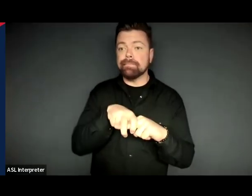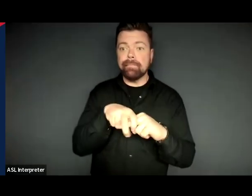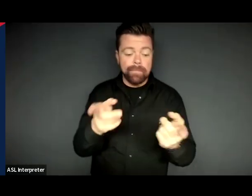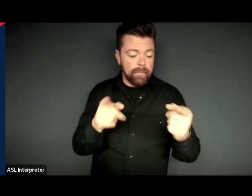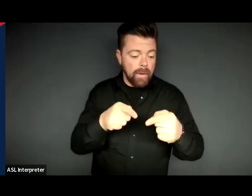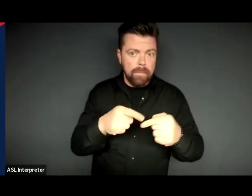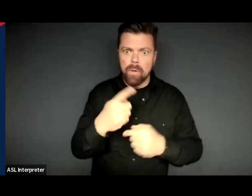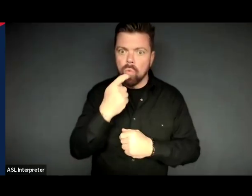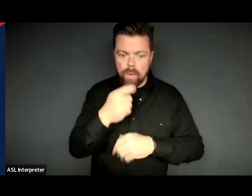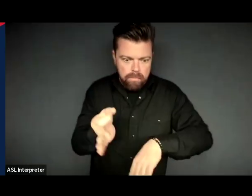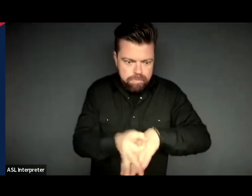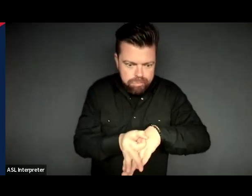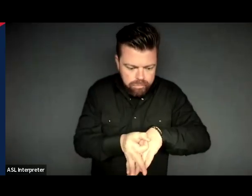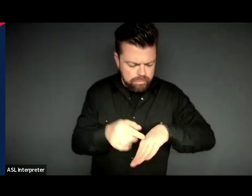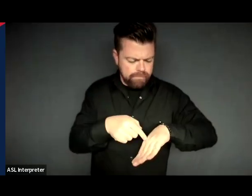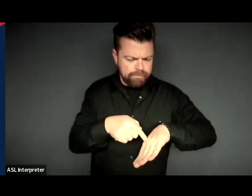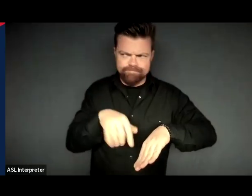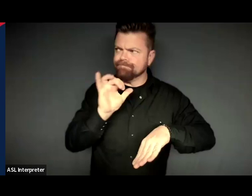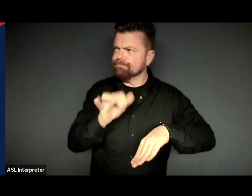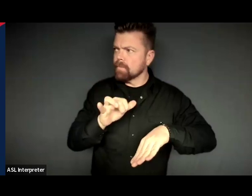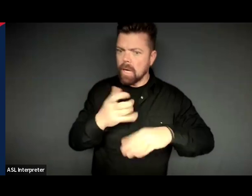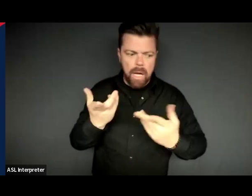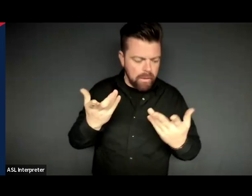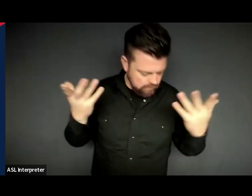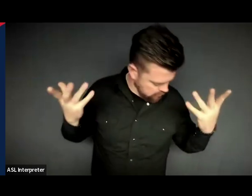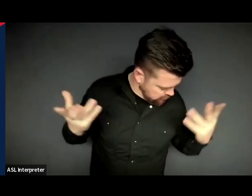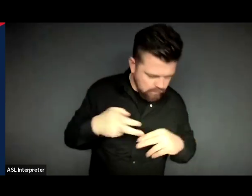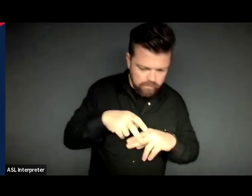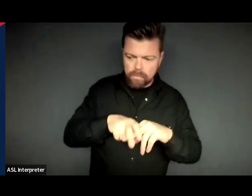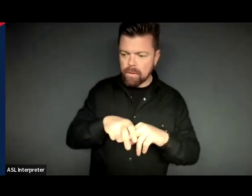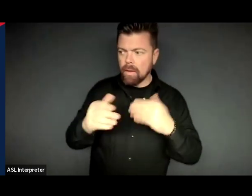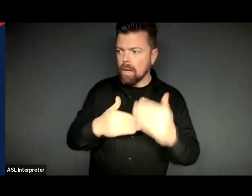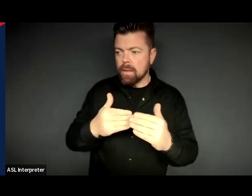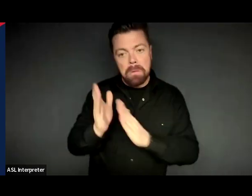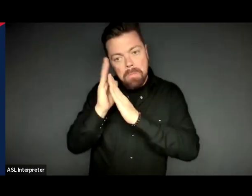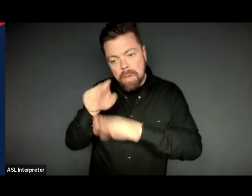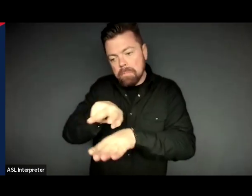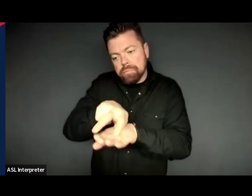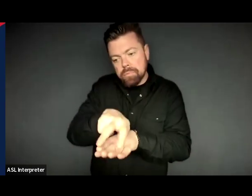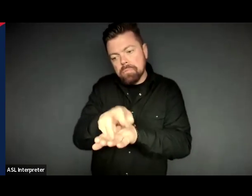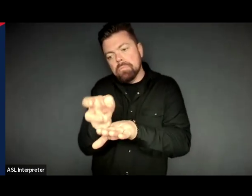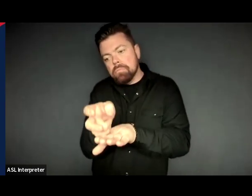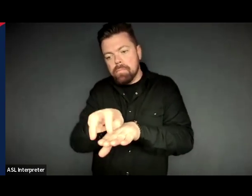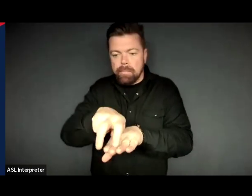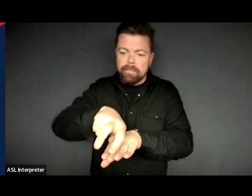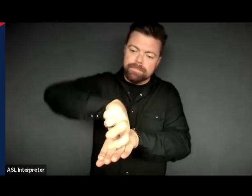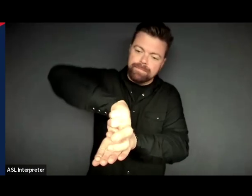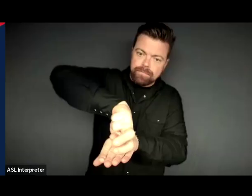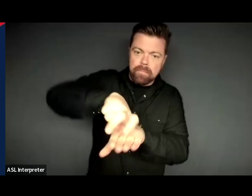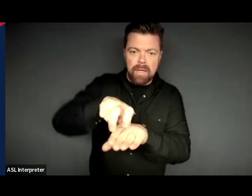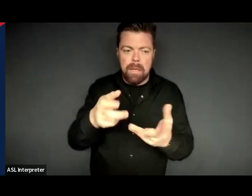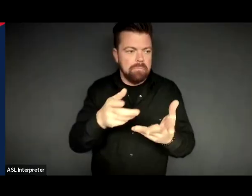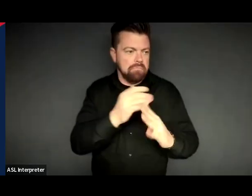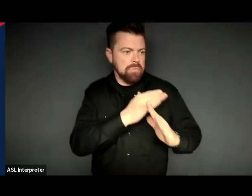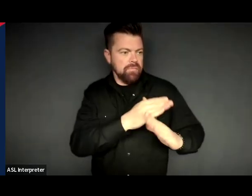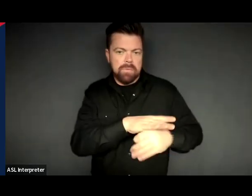and you're sitting there and you think, okay, well, I'm going to lay in bed, turn from side to side so I don't put any